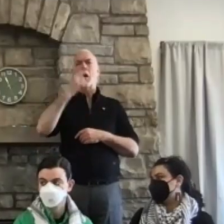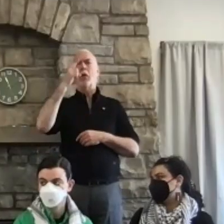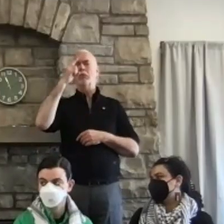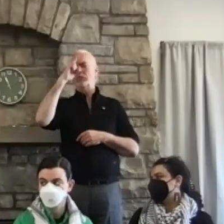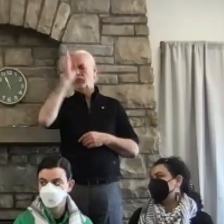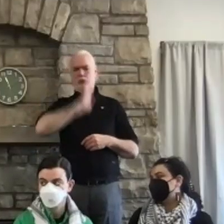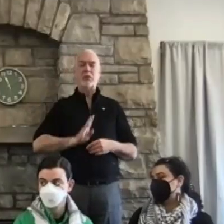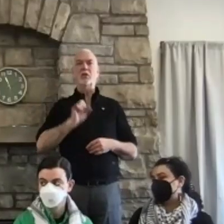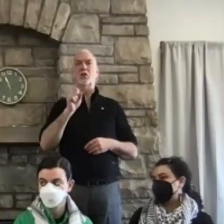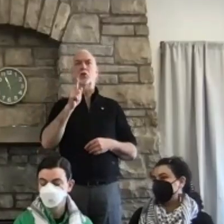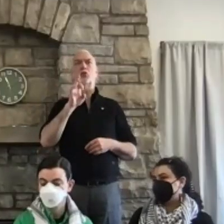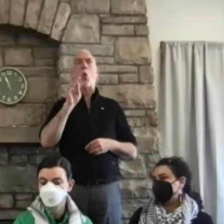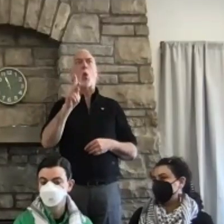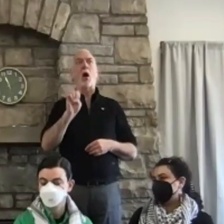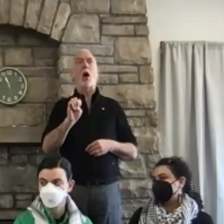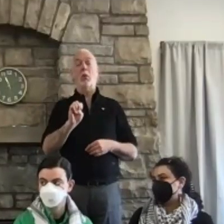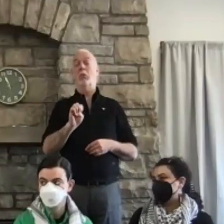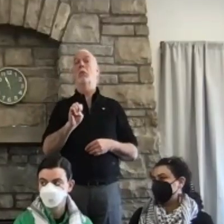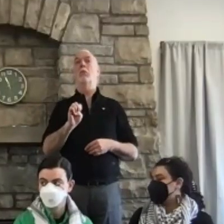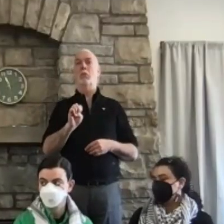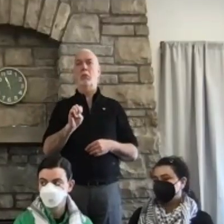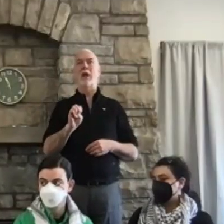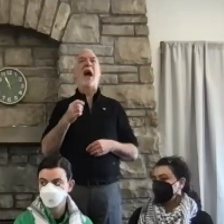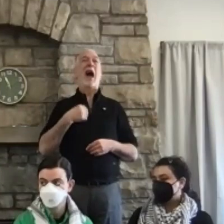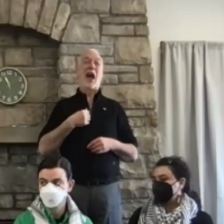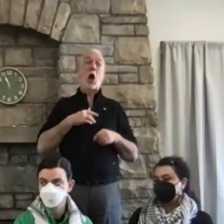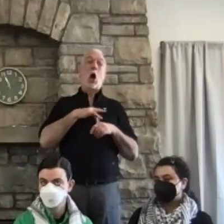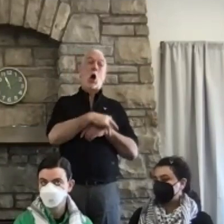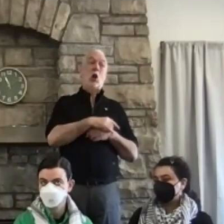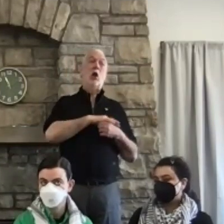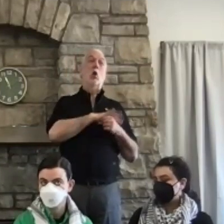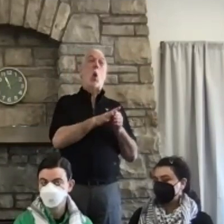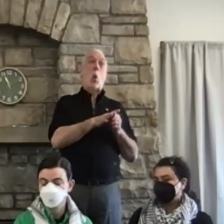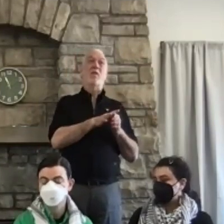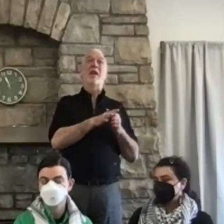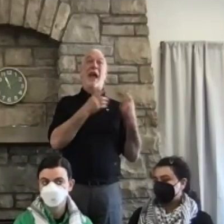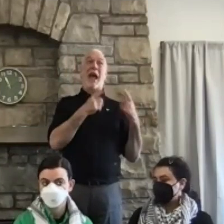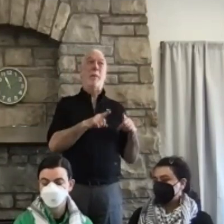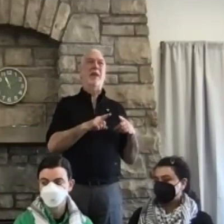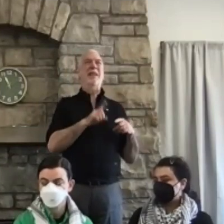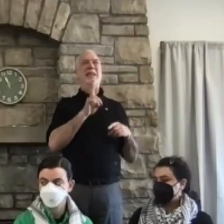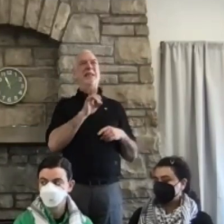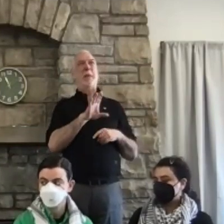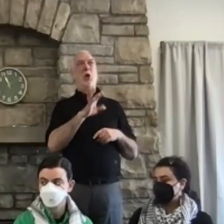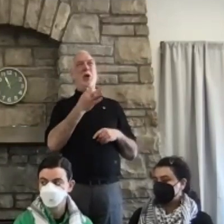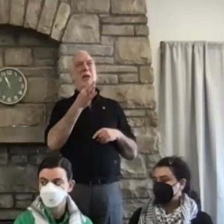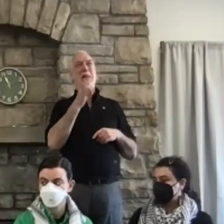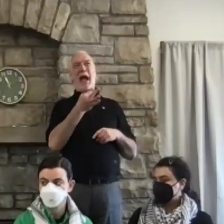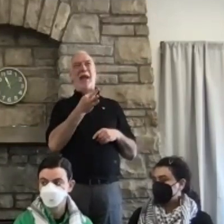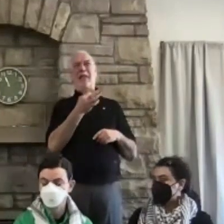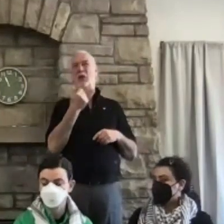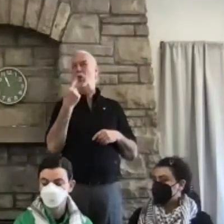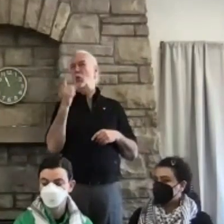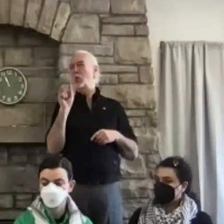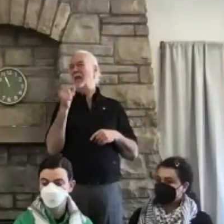COVID yet, but I got a very early case of COVID. It was December 9th, 2019. We only found out kind of how it worked,